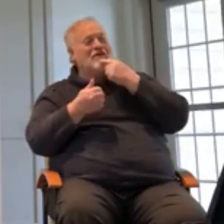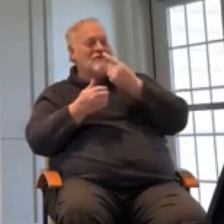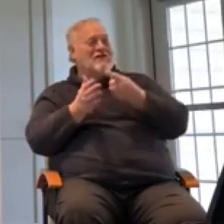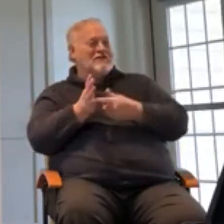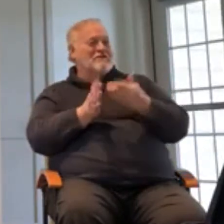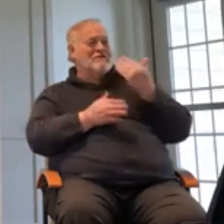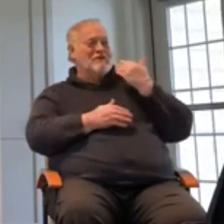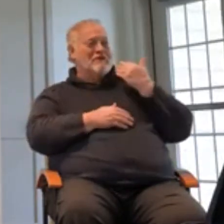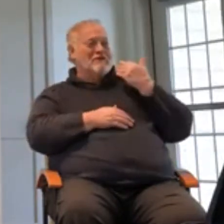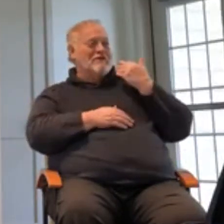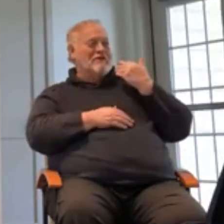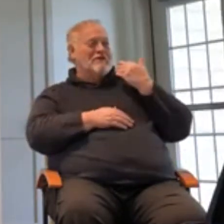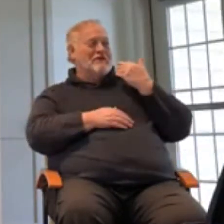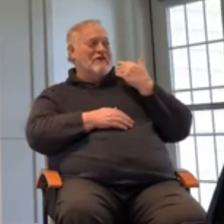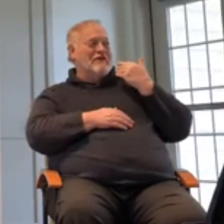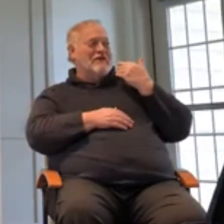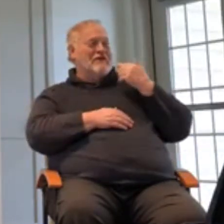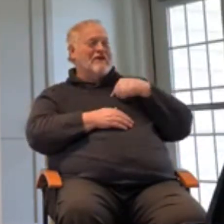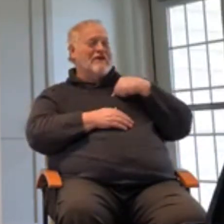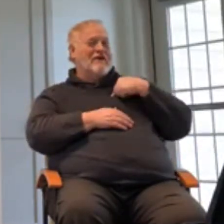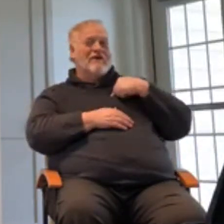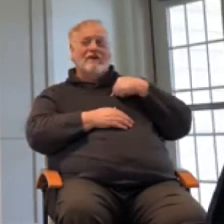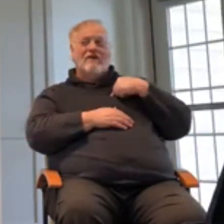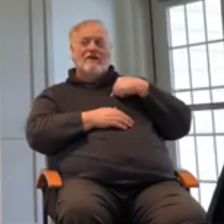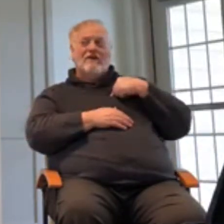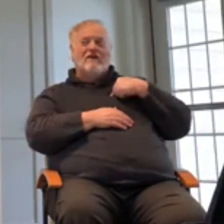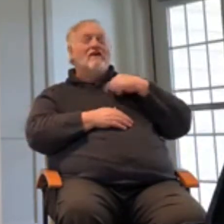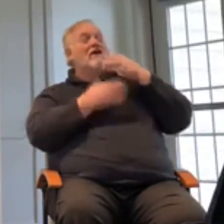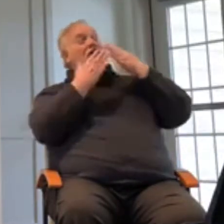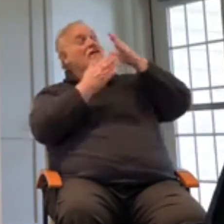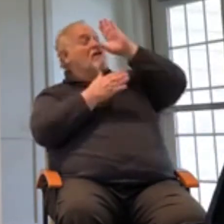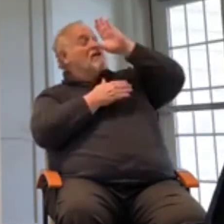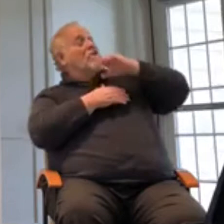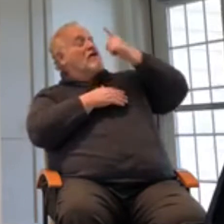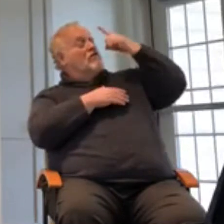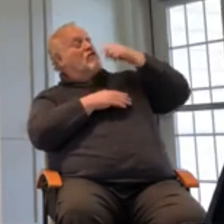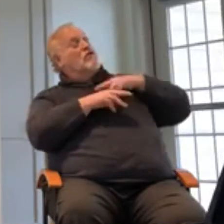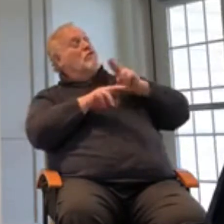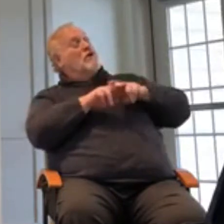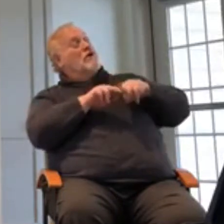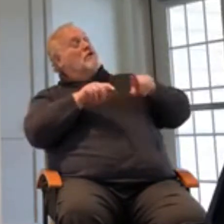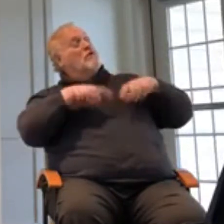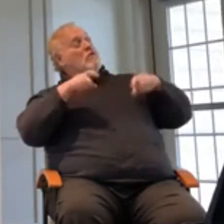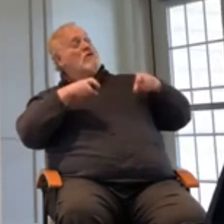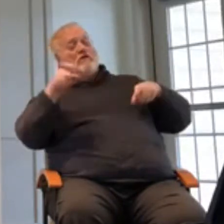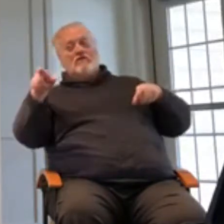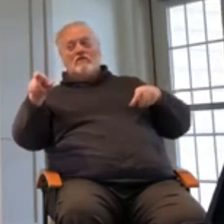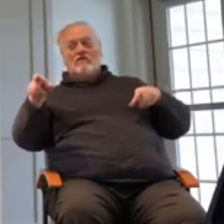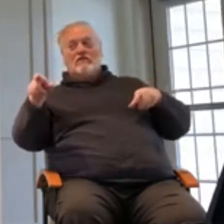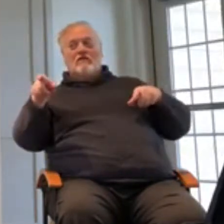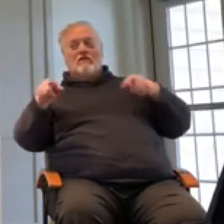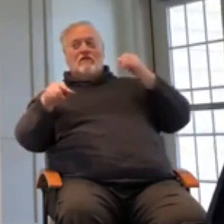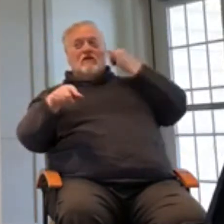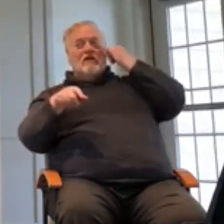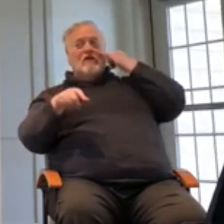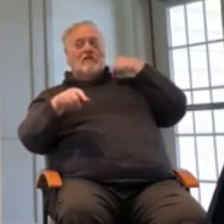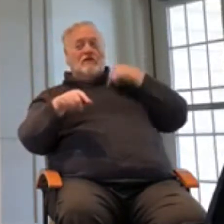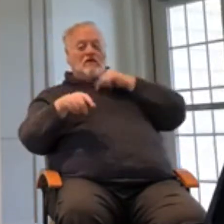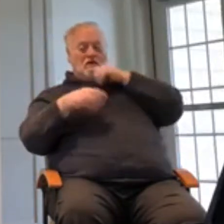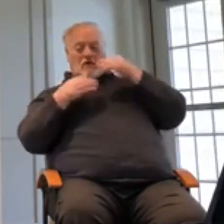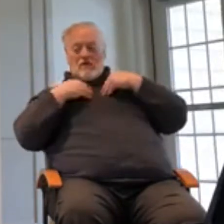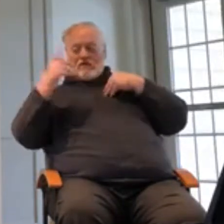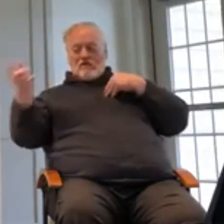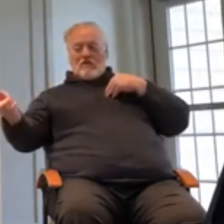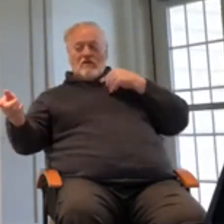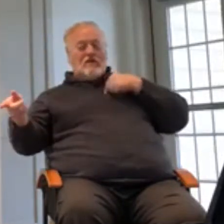morning, I thank God for my wheelchair. Because if it was not for my wheelchair, I'd probably have a broken nose. I would